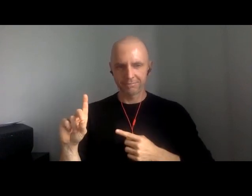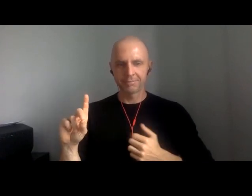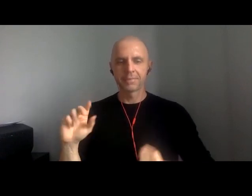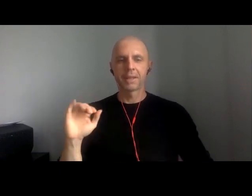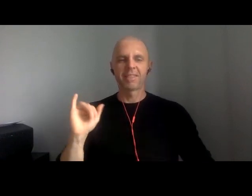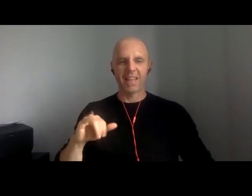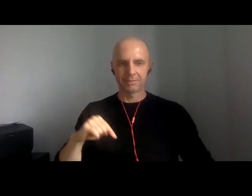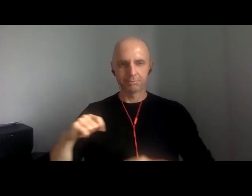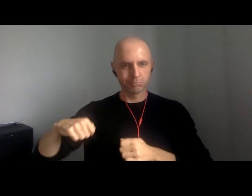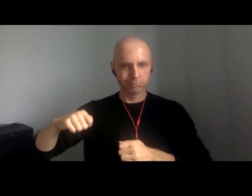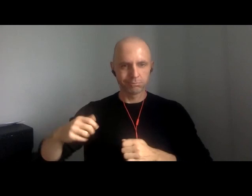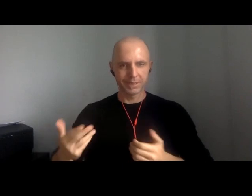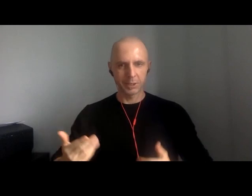meadow.